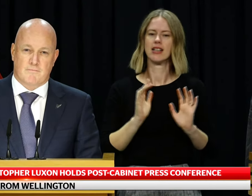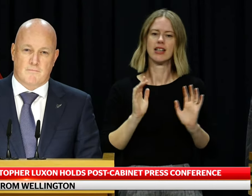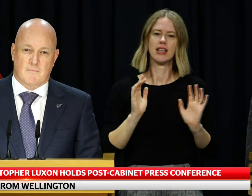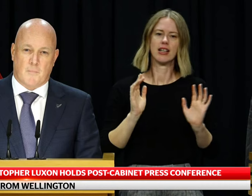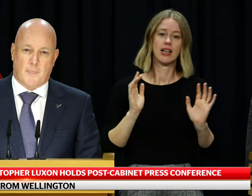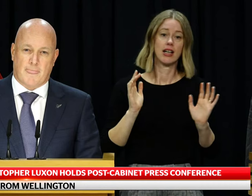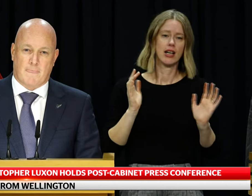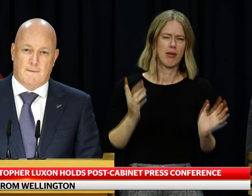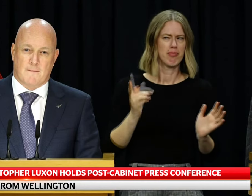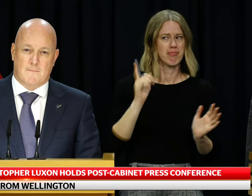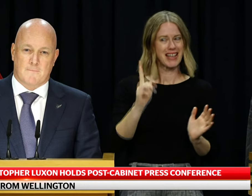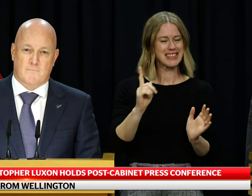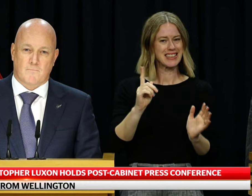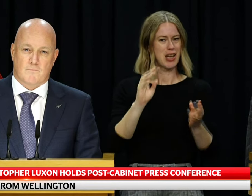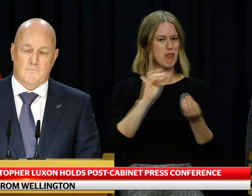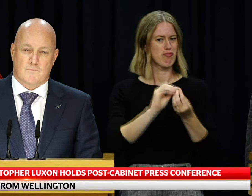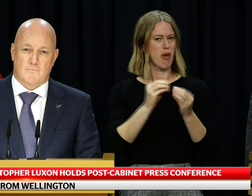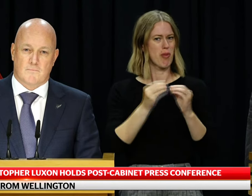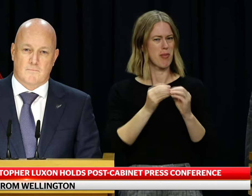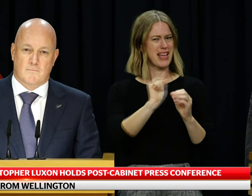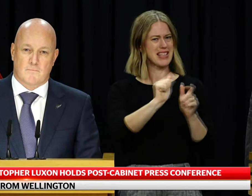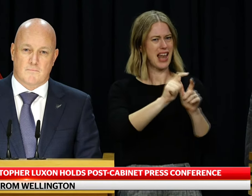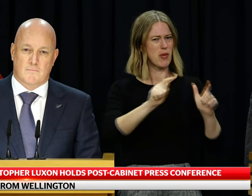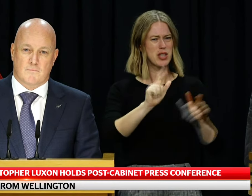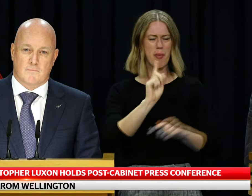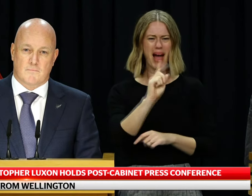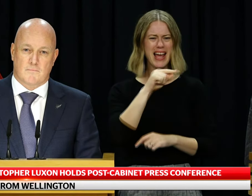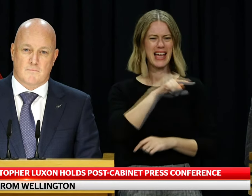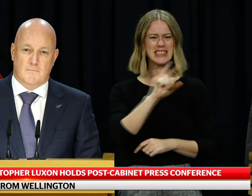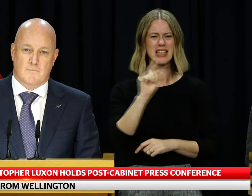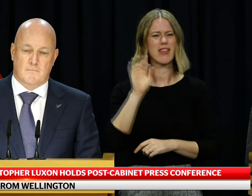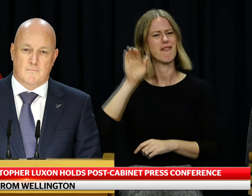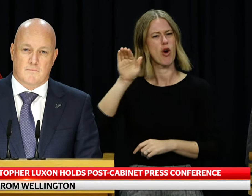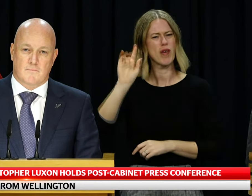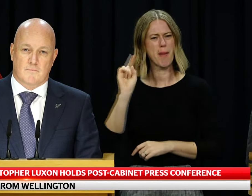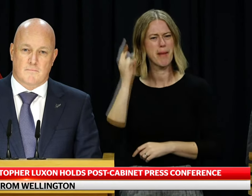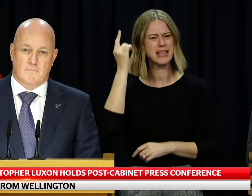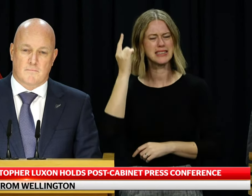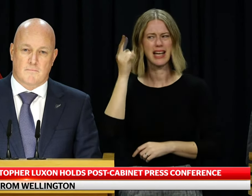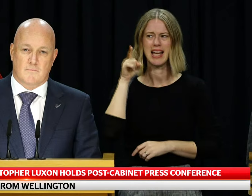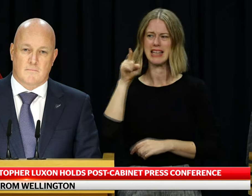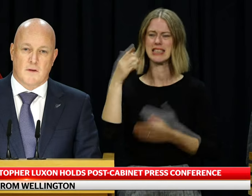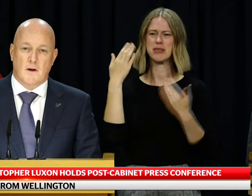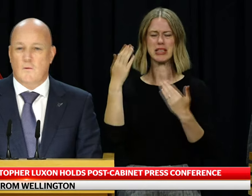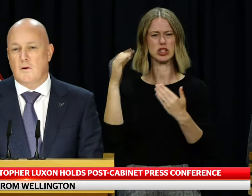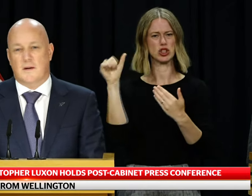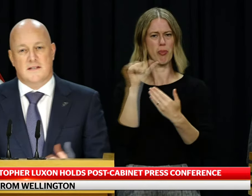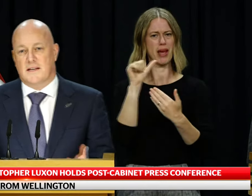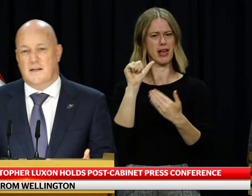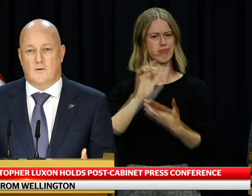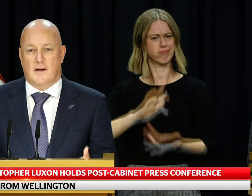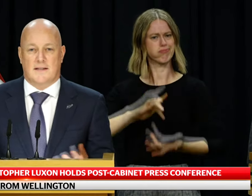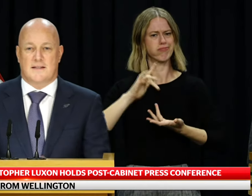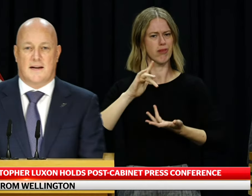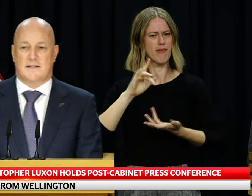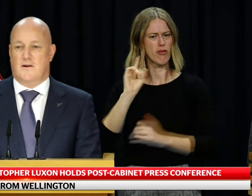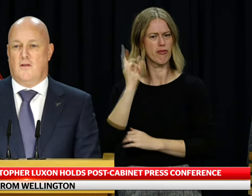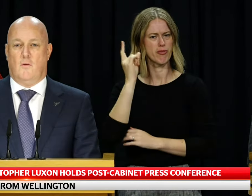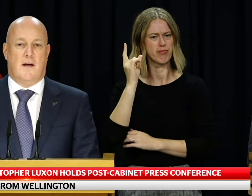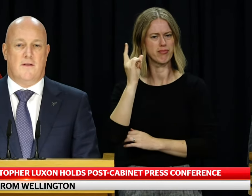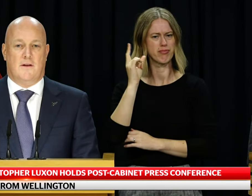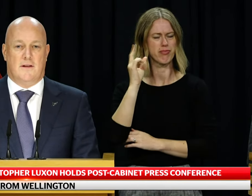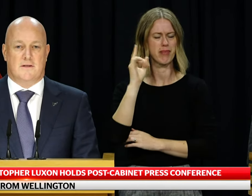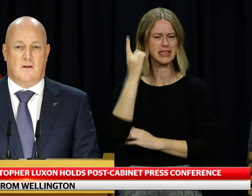problematic when this is your foreign minister? In a role where words are so important, that Mr. Peters is using language like this. Well, look, all I can